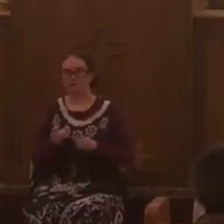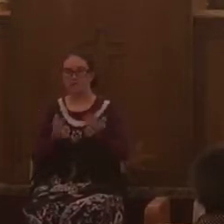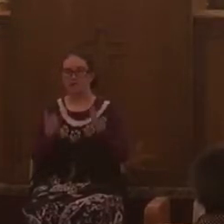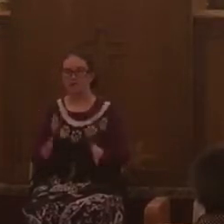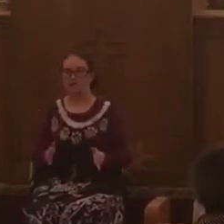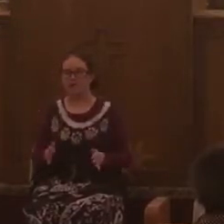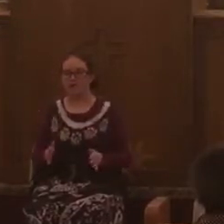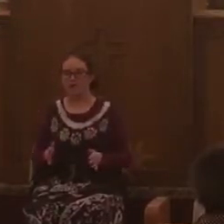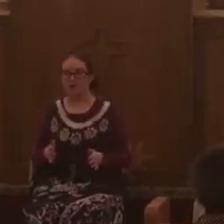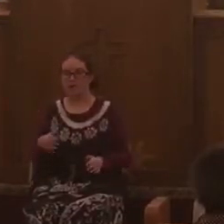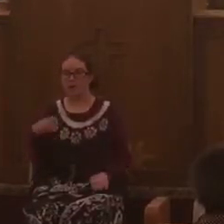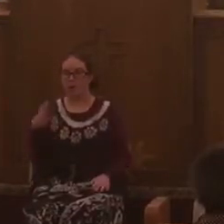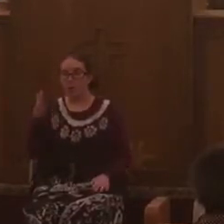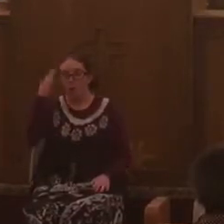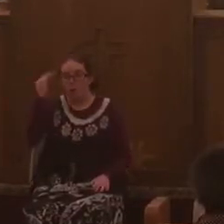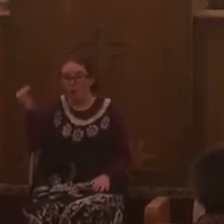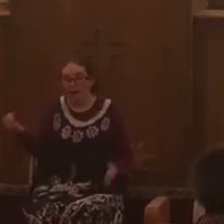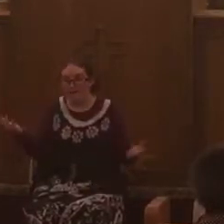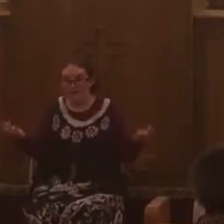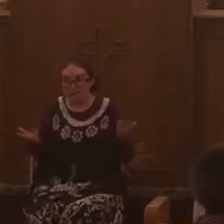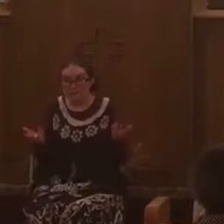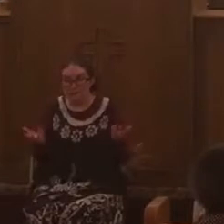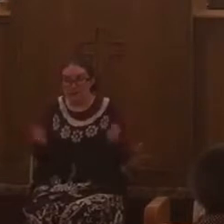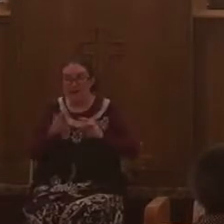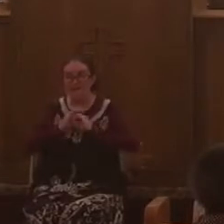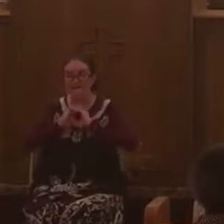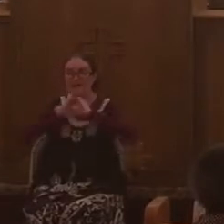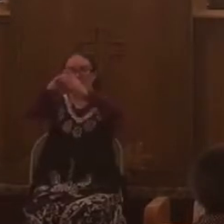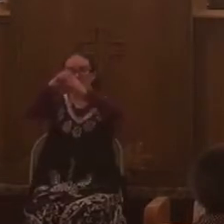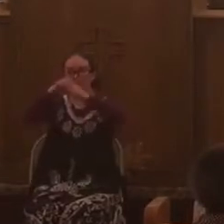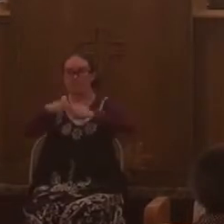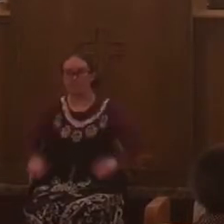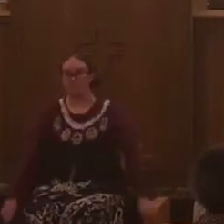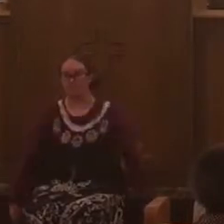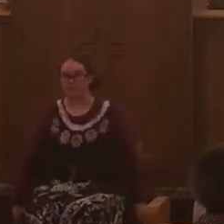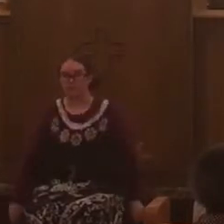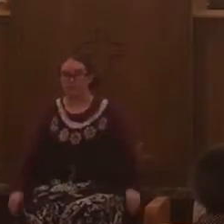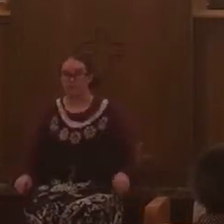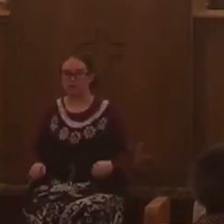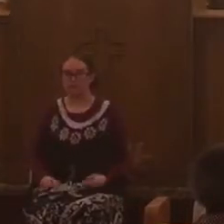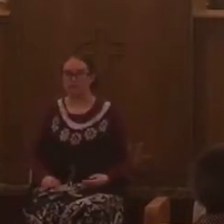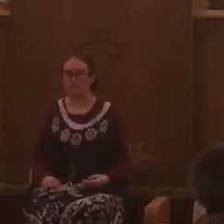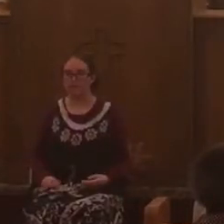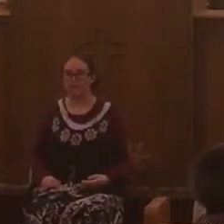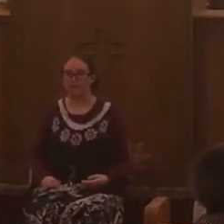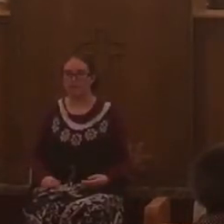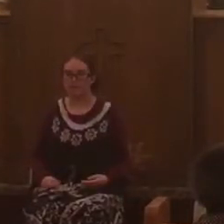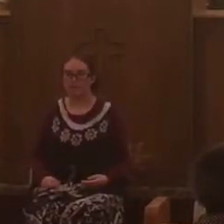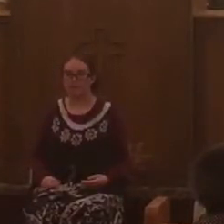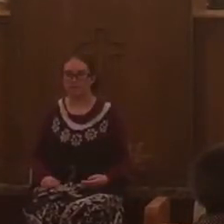Jesus now, but he just said, go. He was Jesus. He probably had to use the name. Go. And the spirit immediately